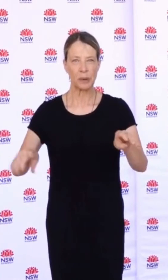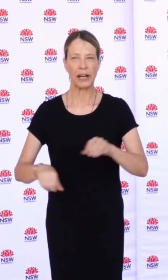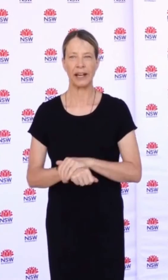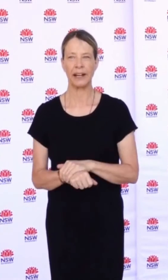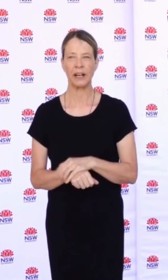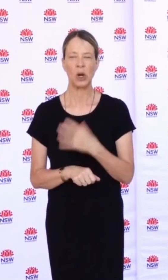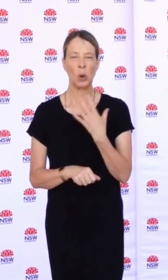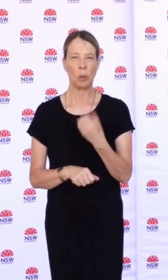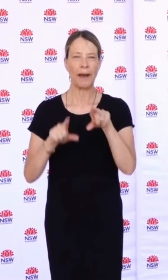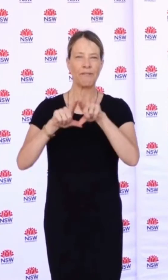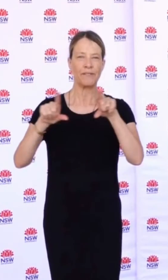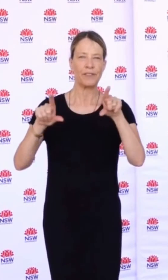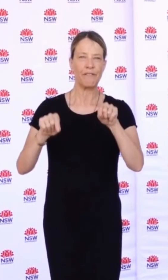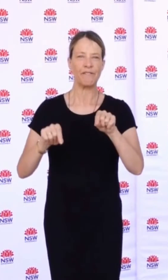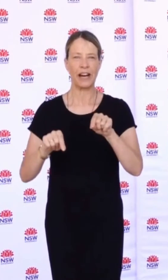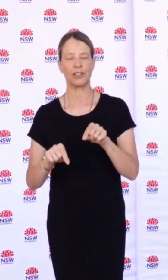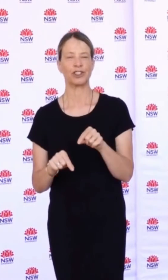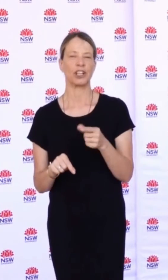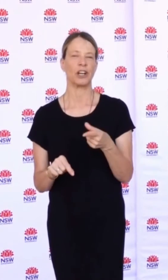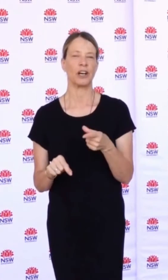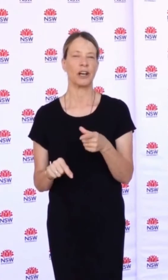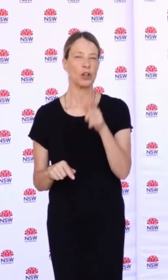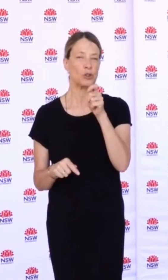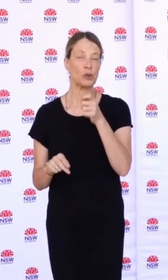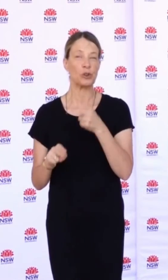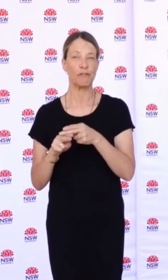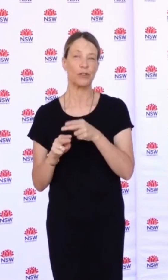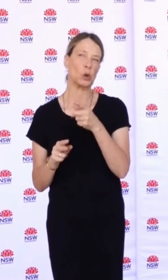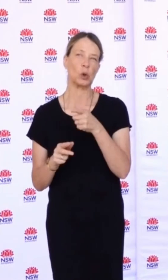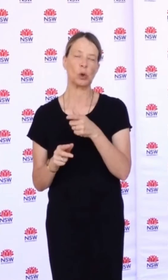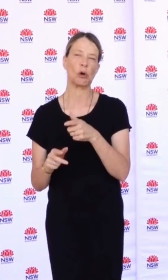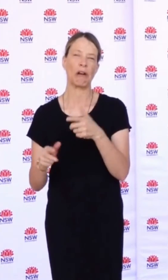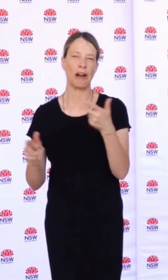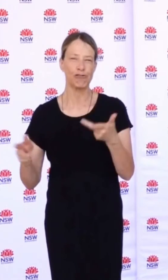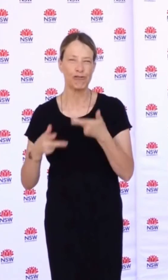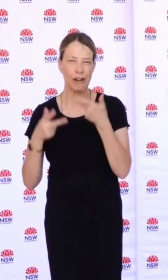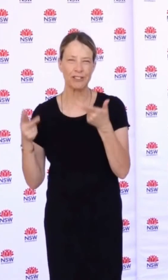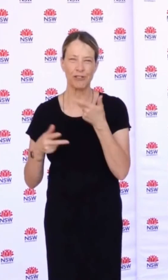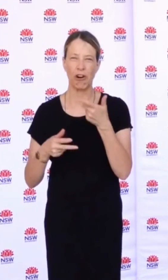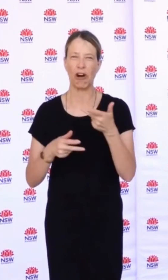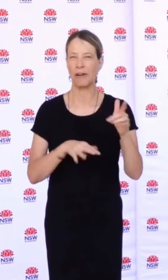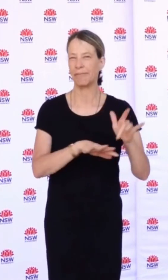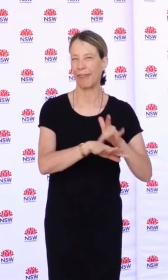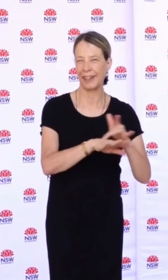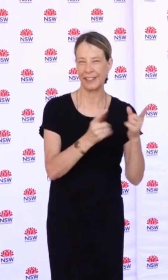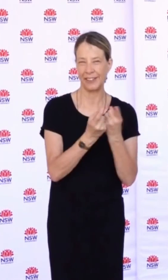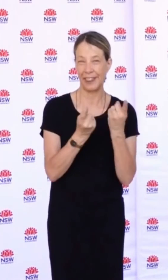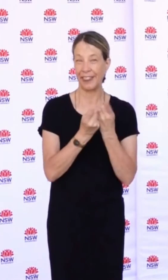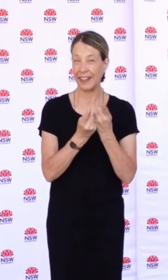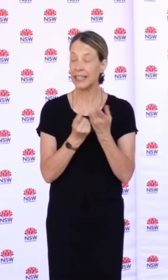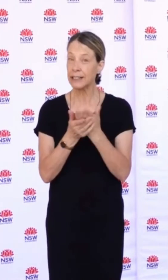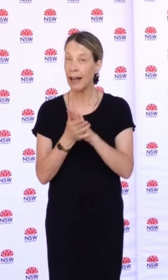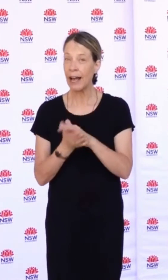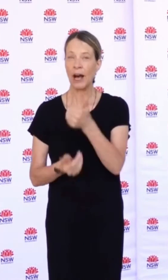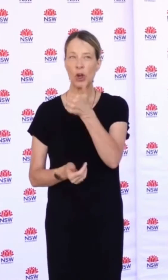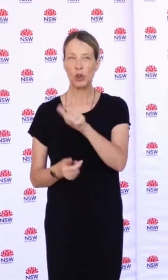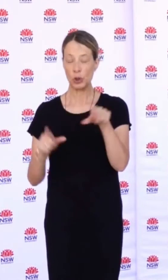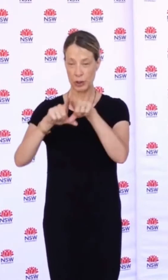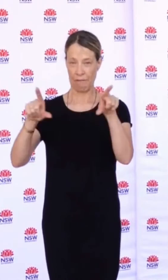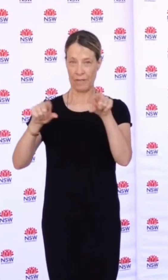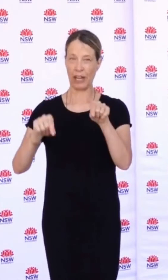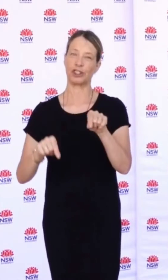3 million downloads, albeit a fantastic milestone, it's less than half the population of New South Wales.